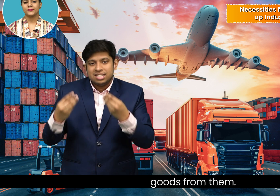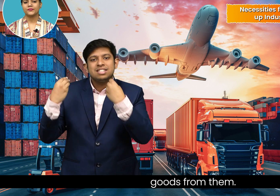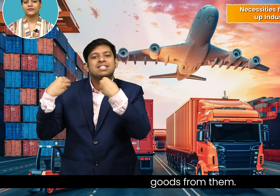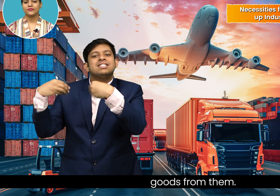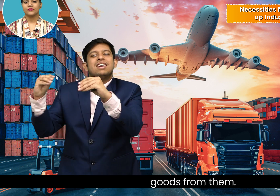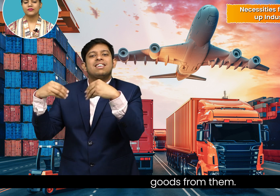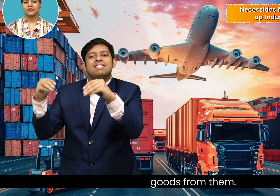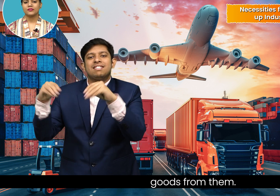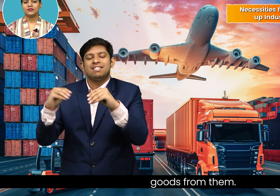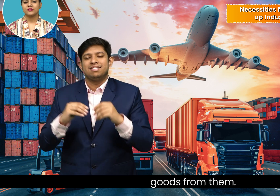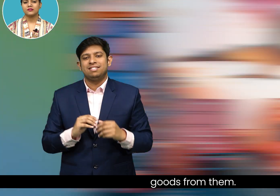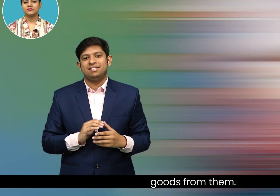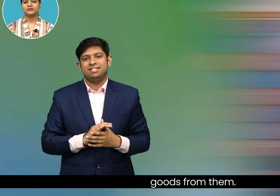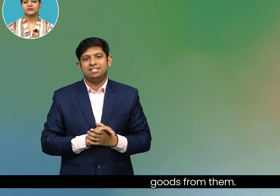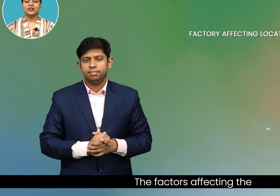them.